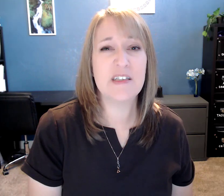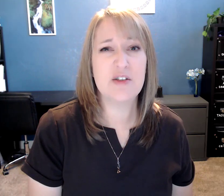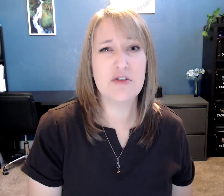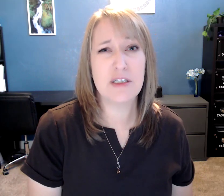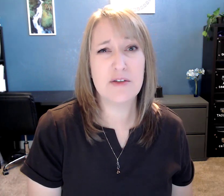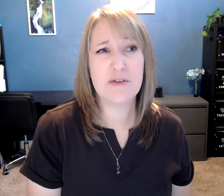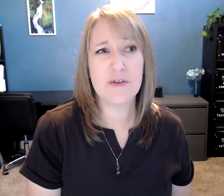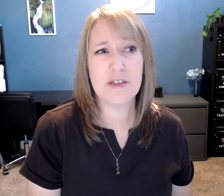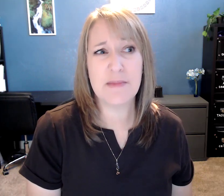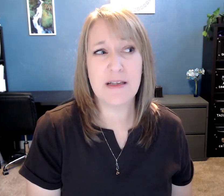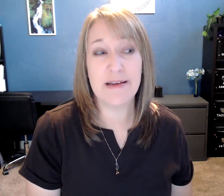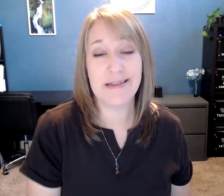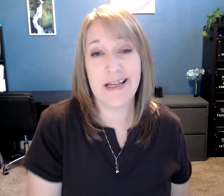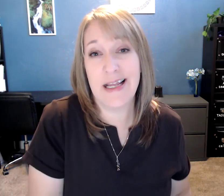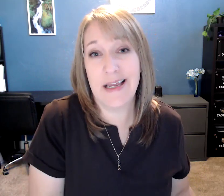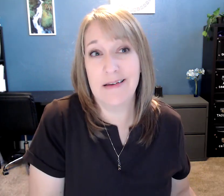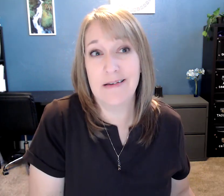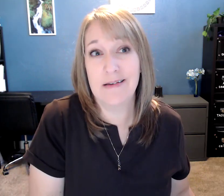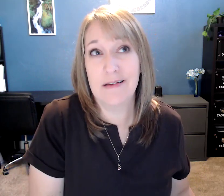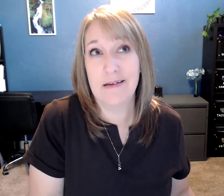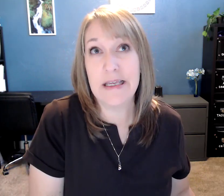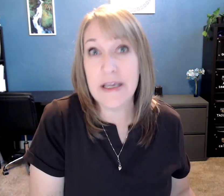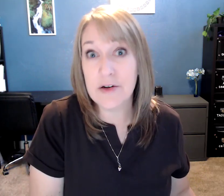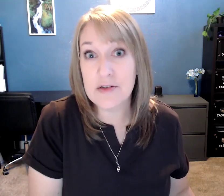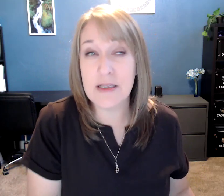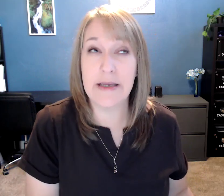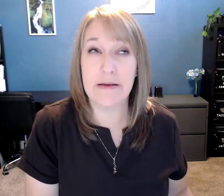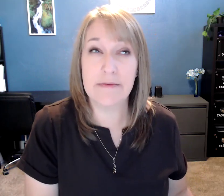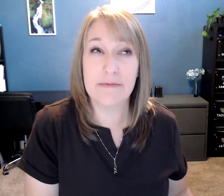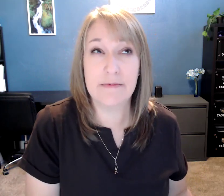is usually used for something like signing years, like